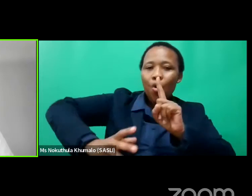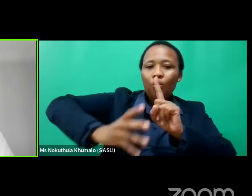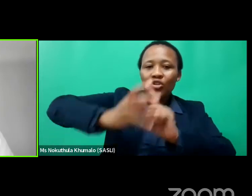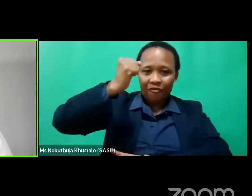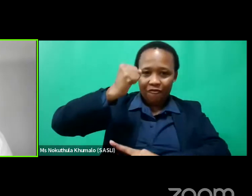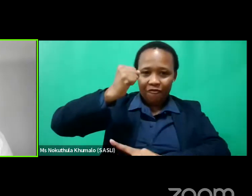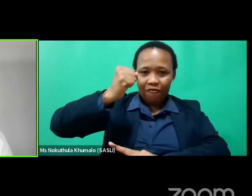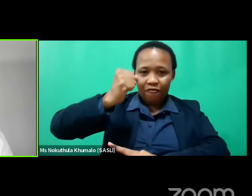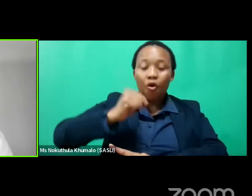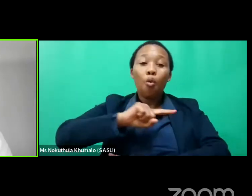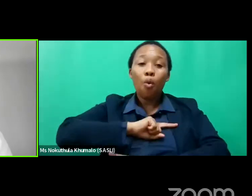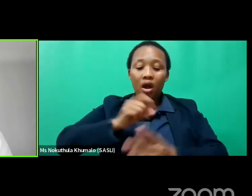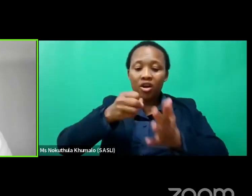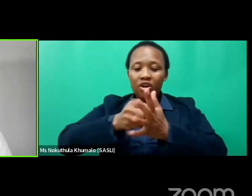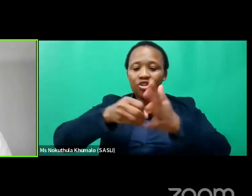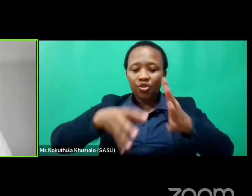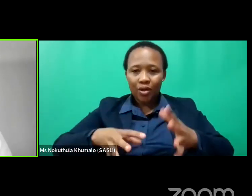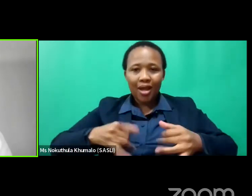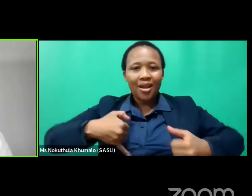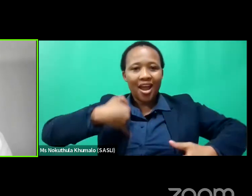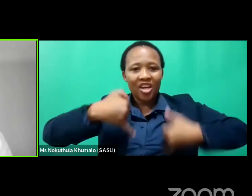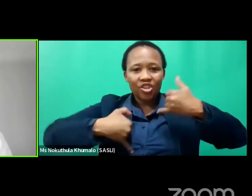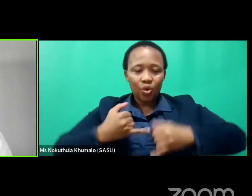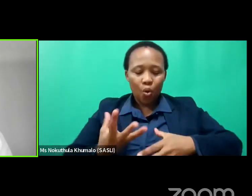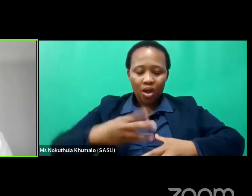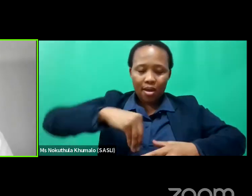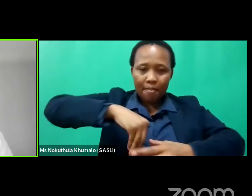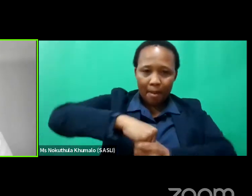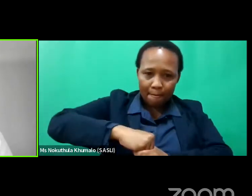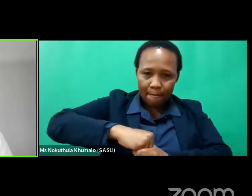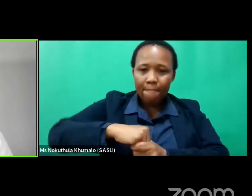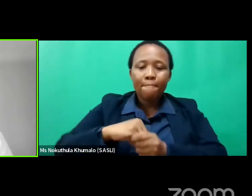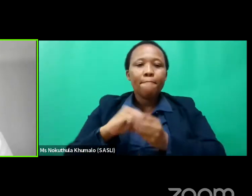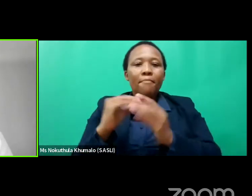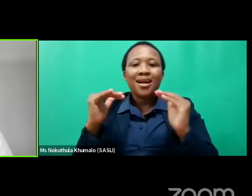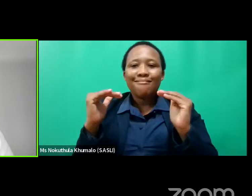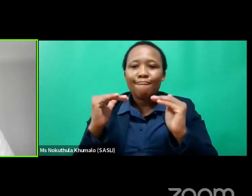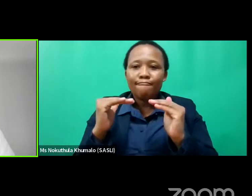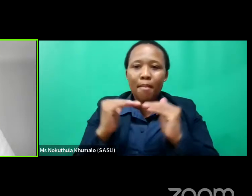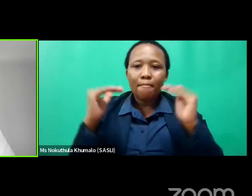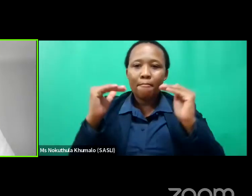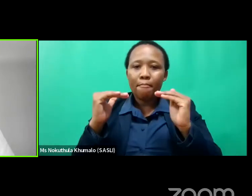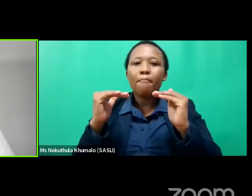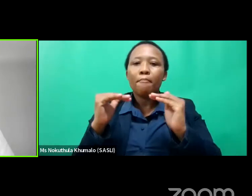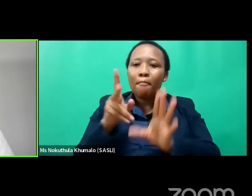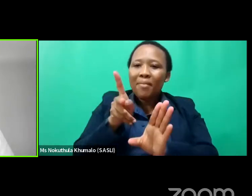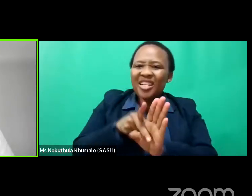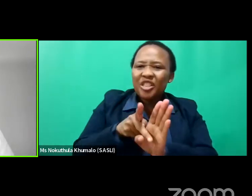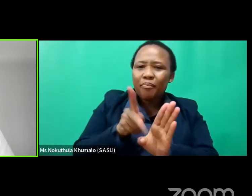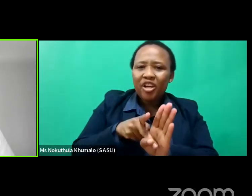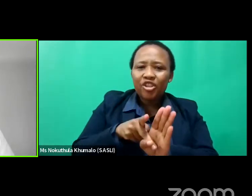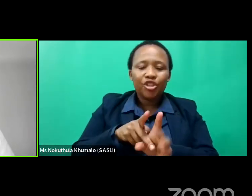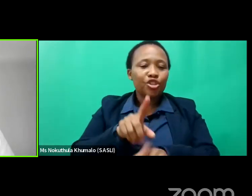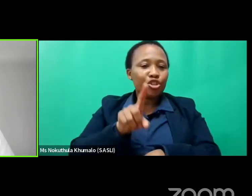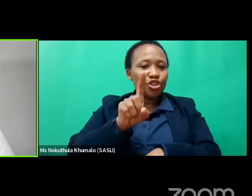inclusivity, belonging, and equitable participation, as well as post